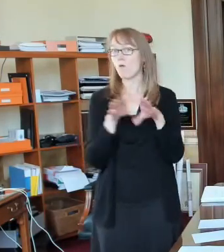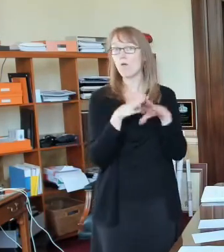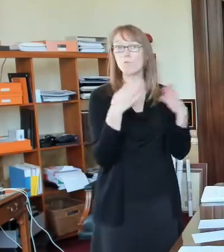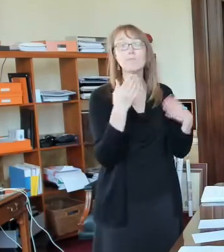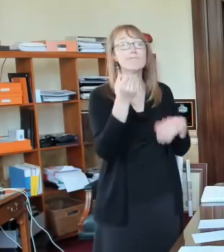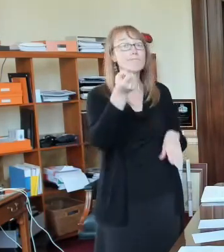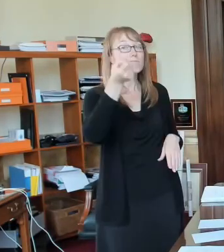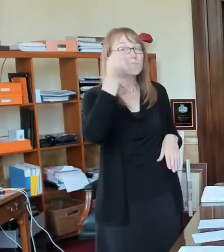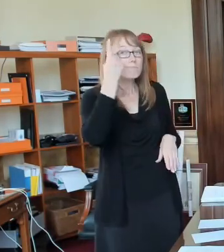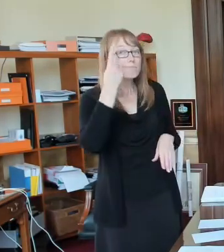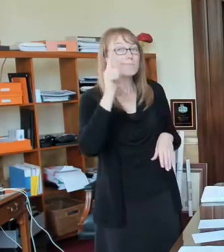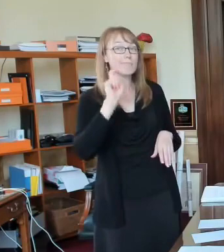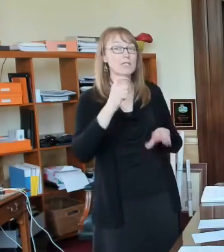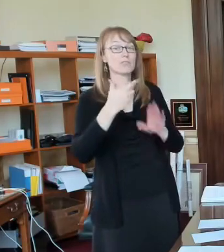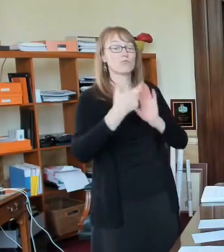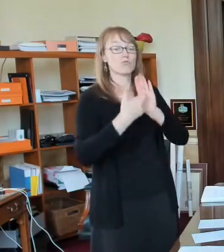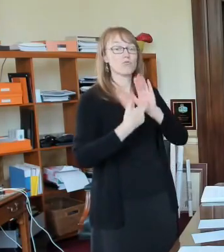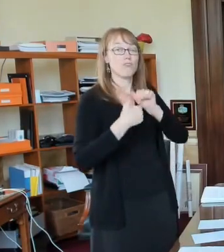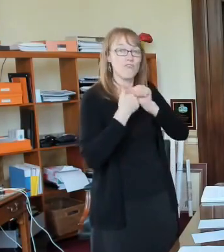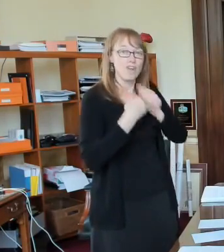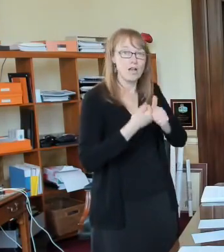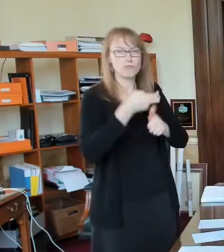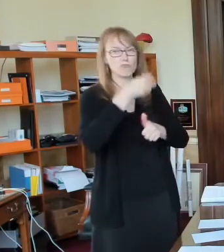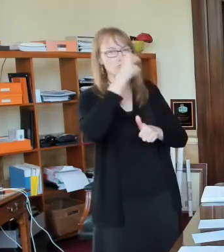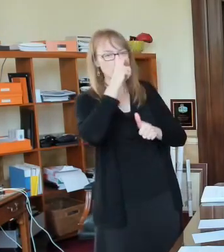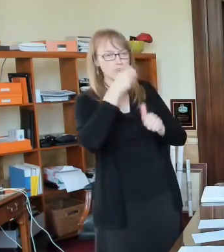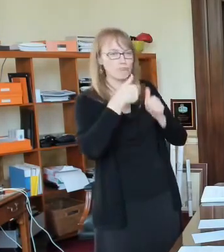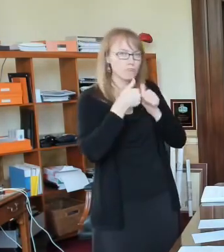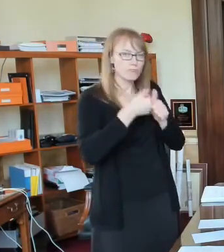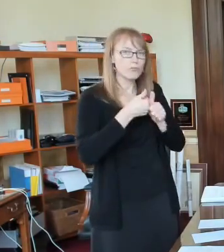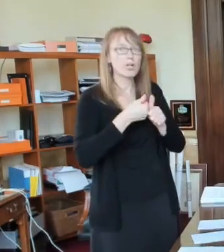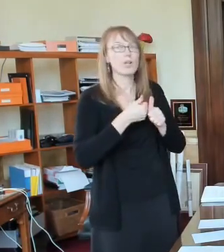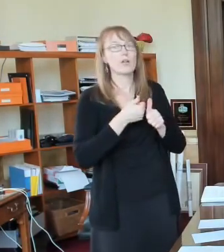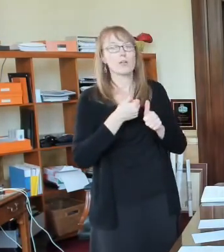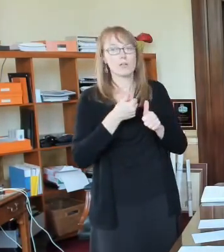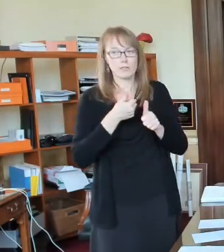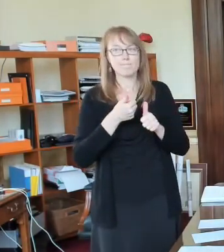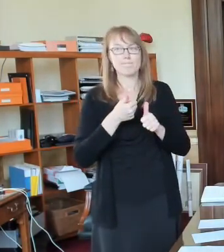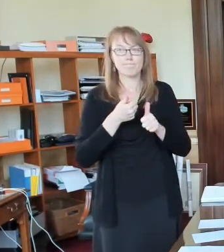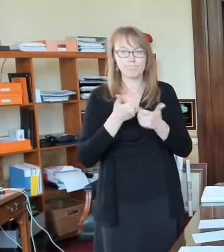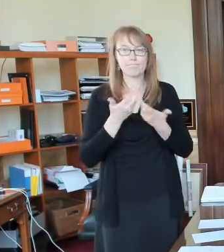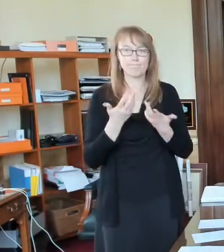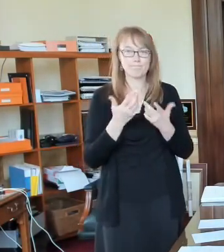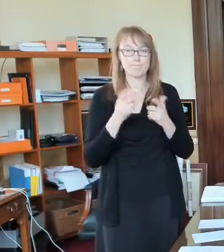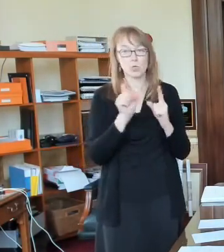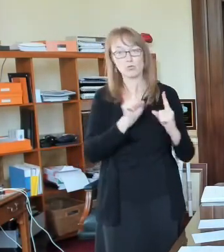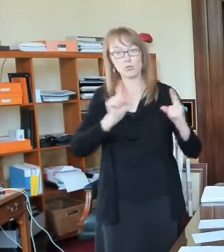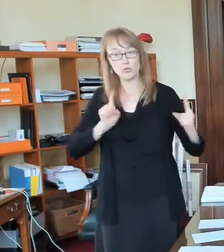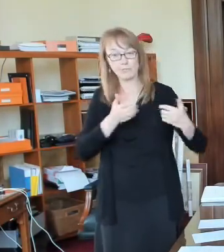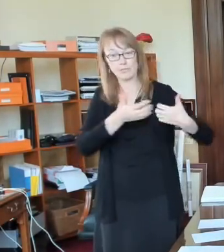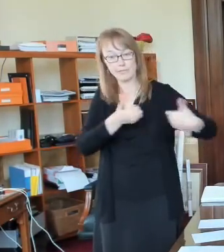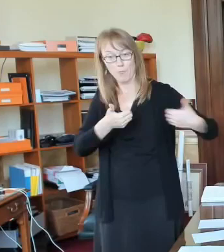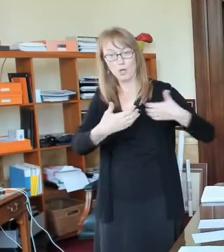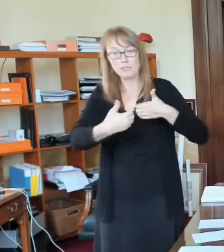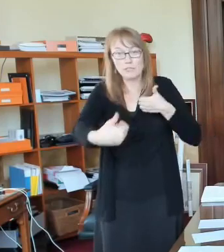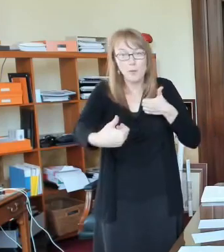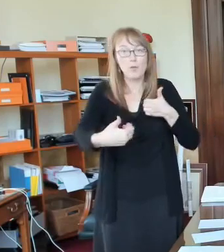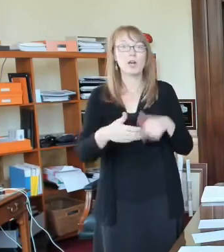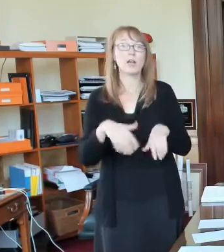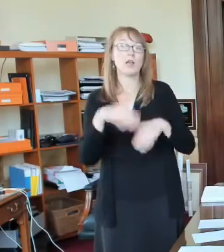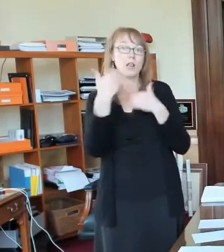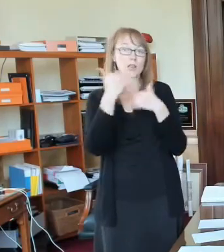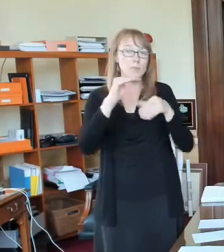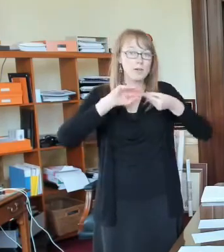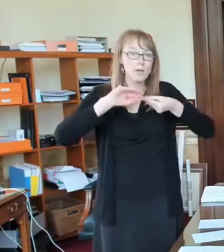means social distancing and mask face coverings. And so we hope not to have to pull